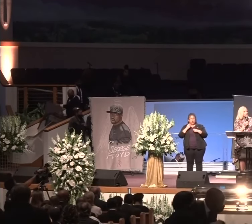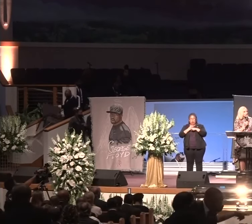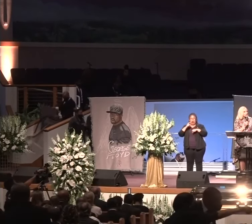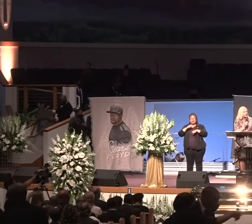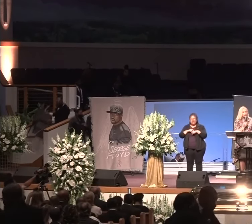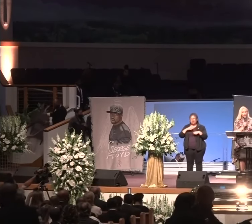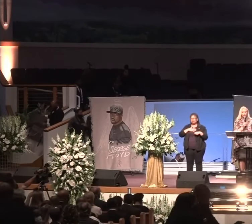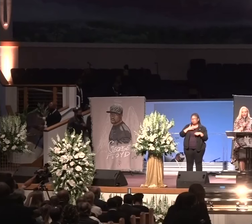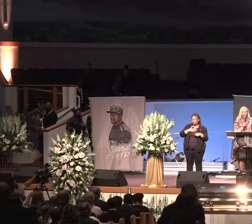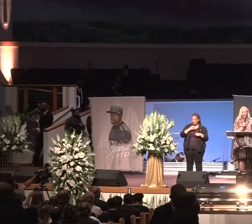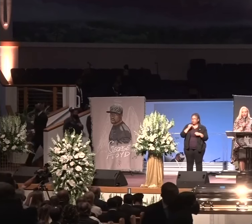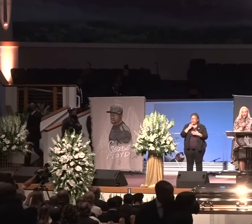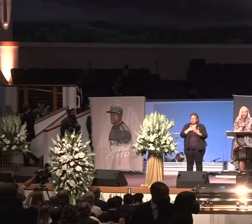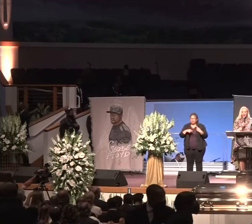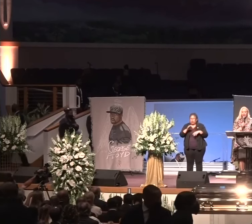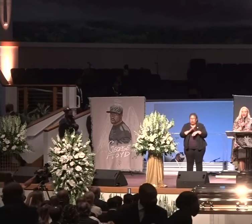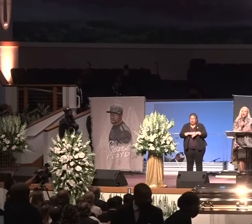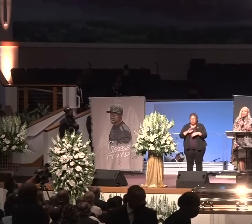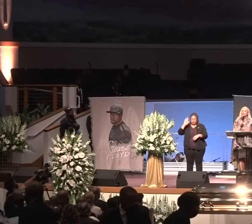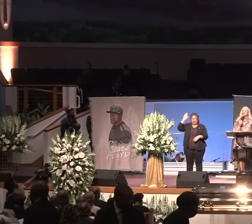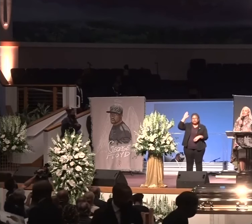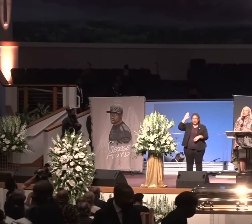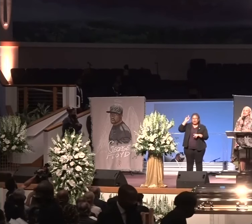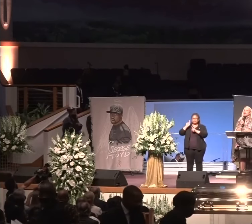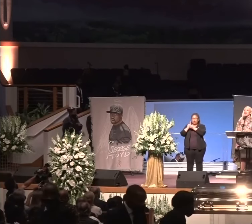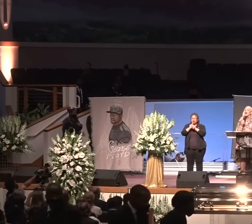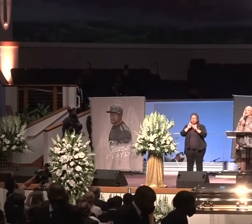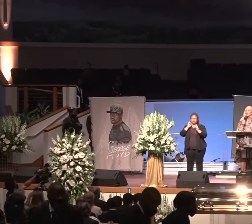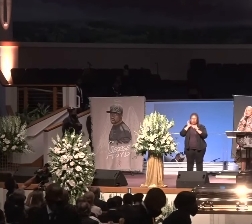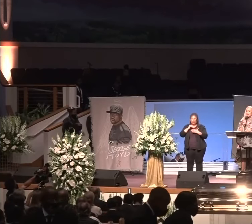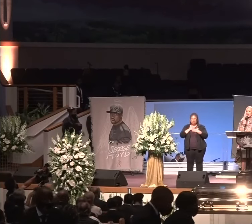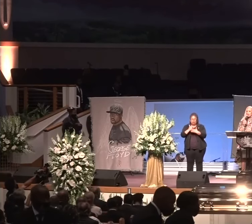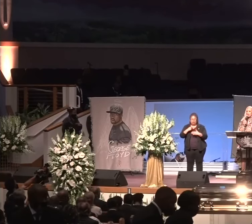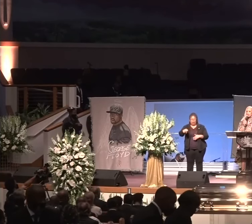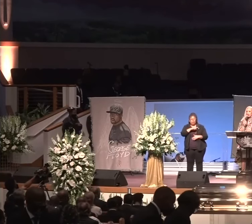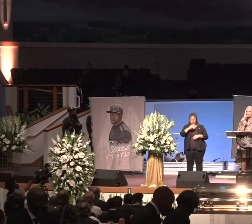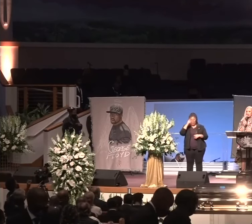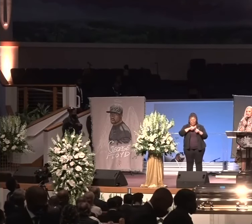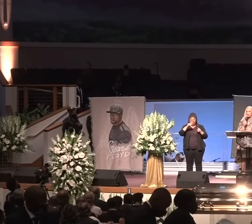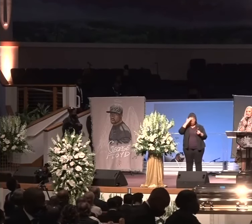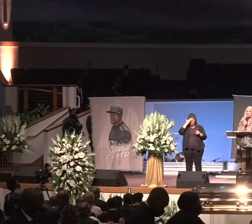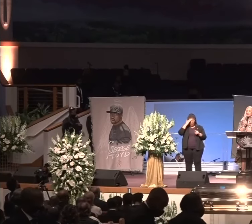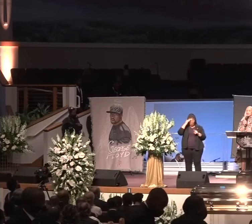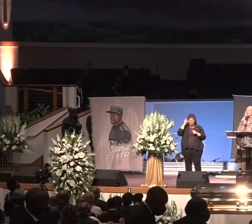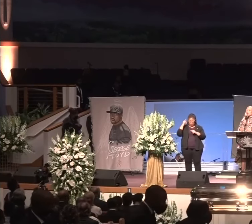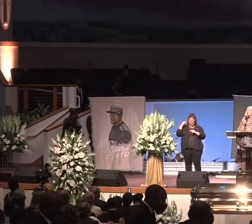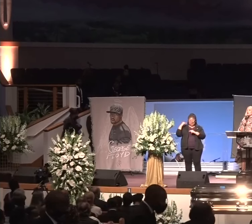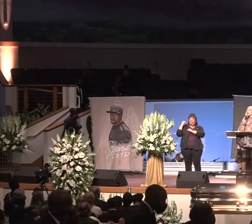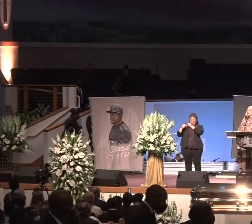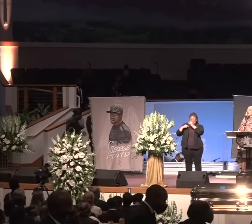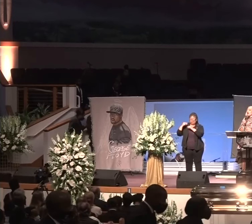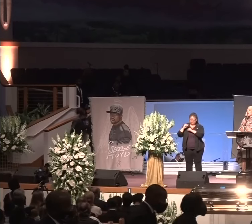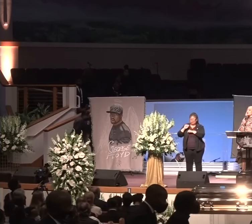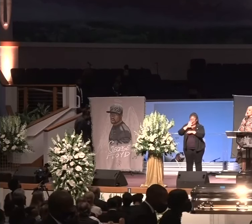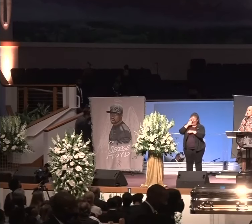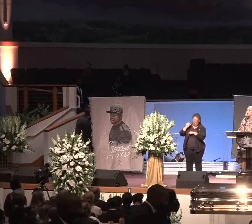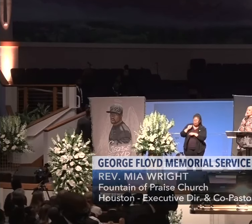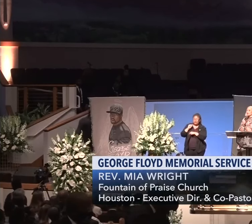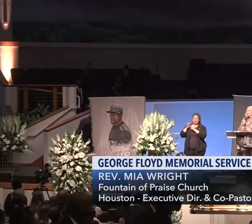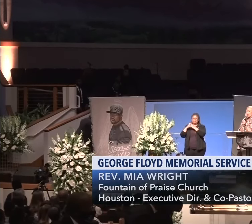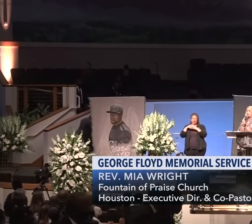will be watching to make sure that we can assist you. But in the tradition of the African-American church, this will be a